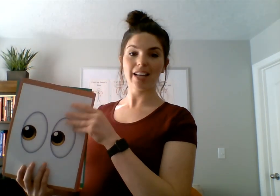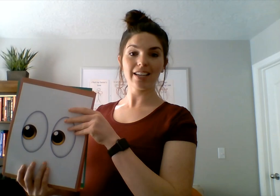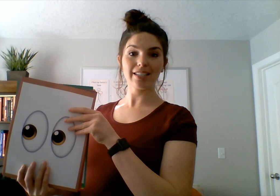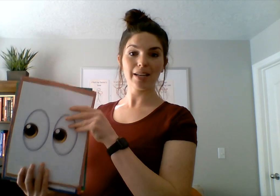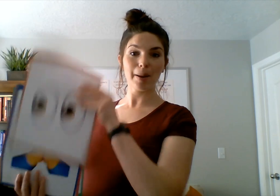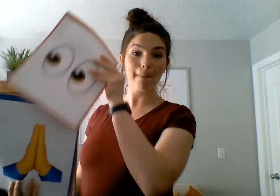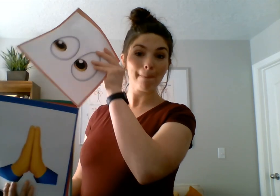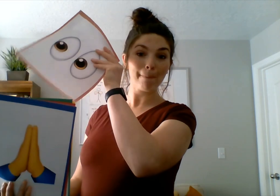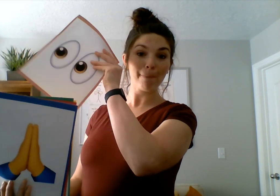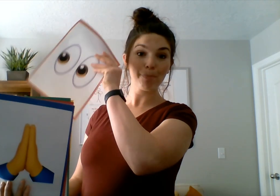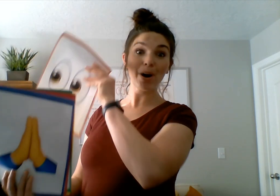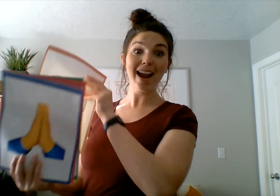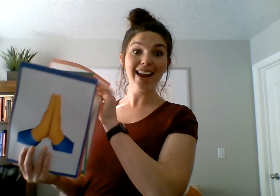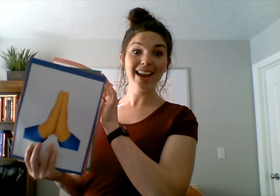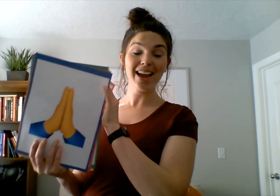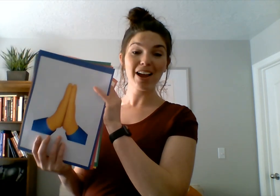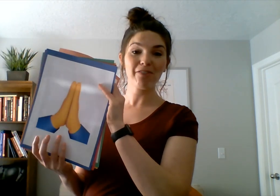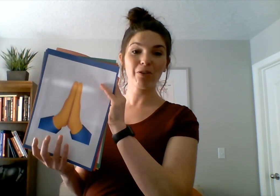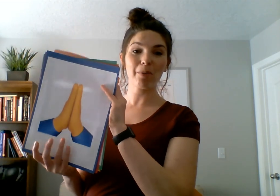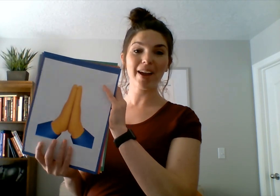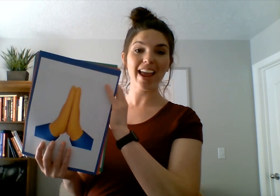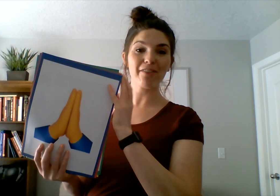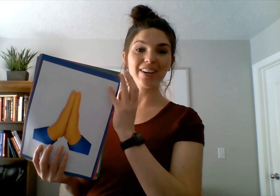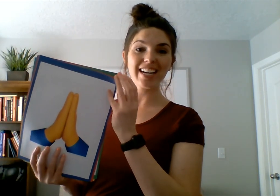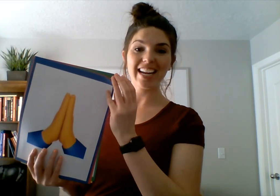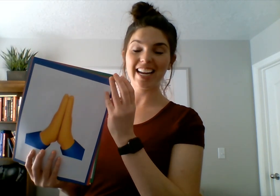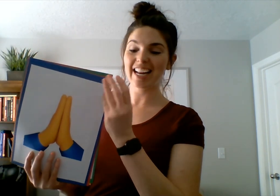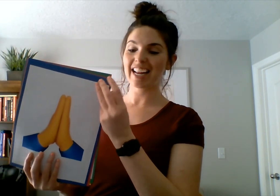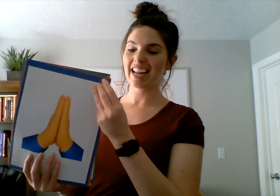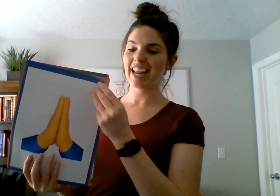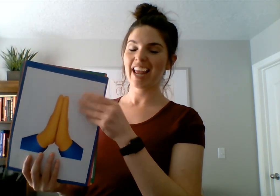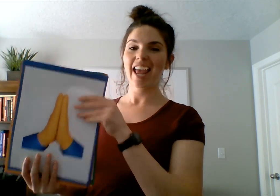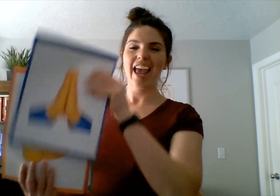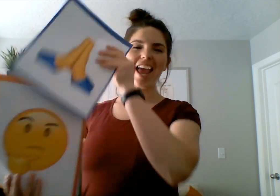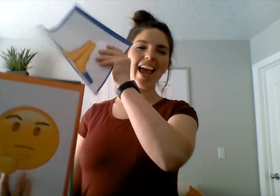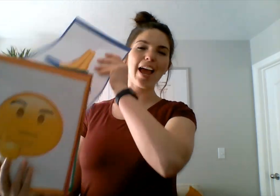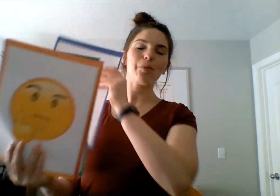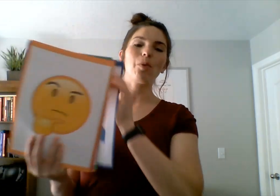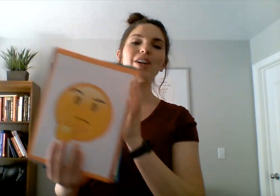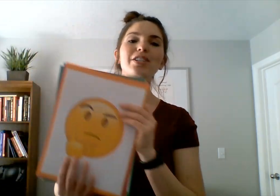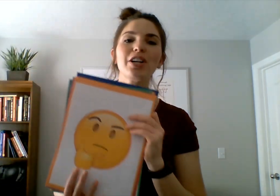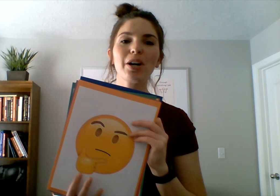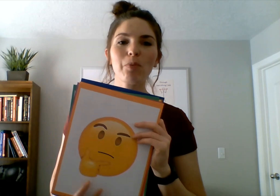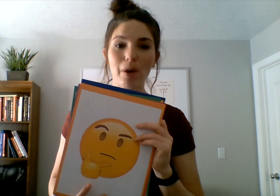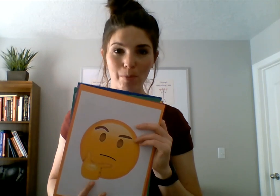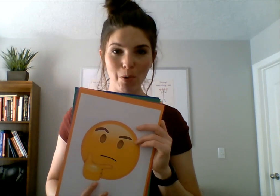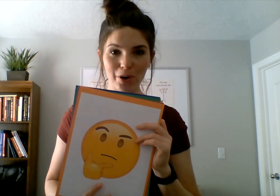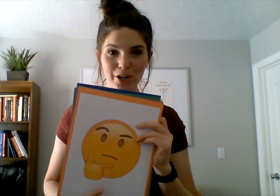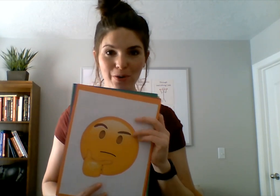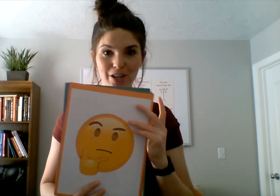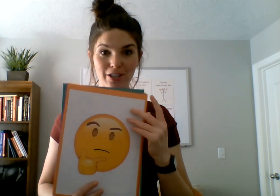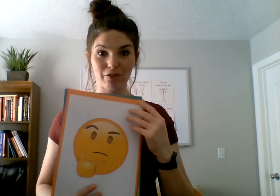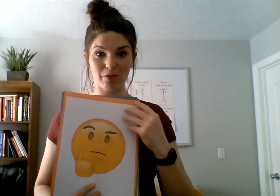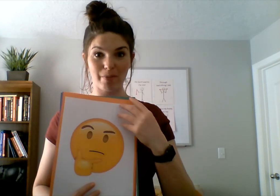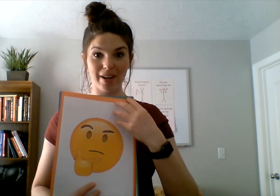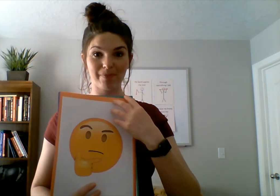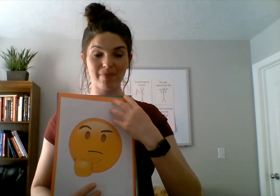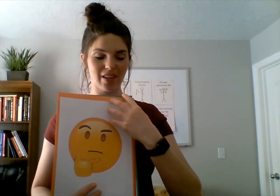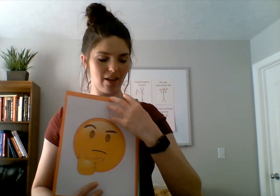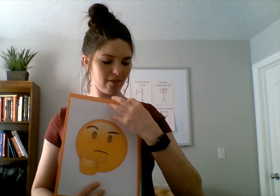next? Pray for my every need and wonder what more you could do for me. All